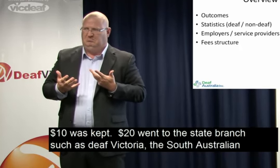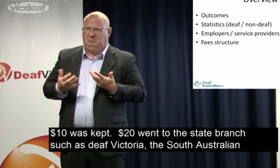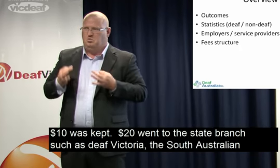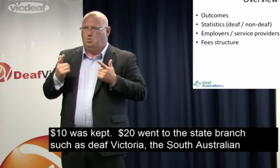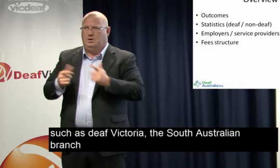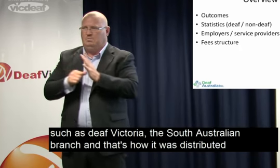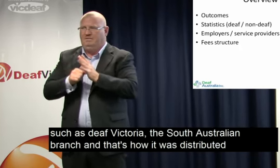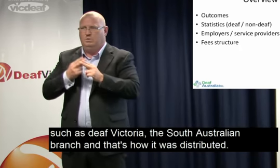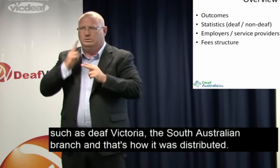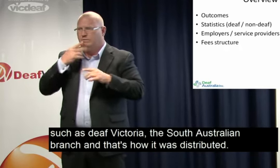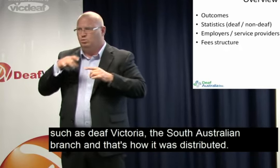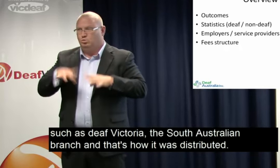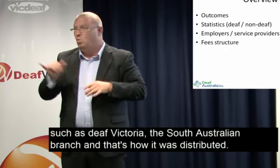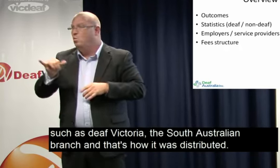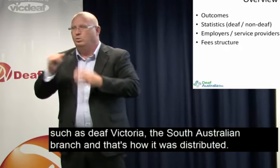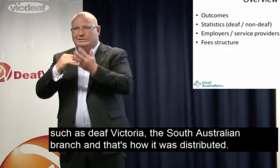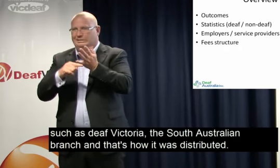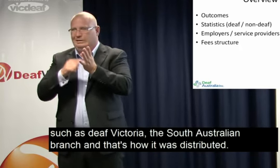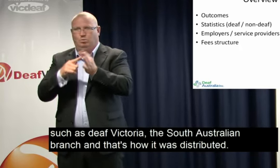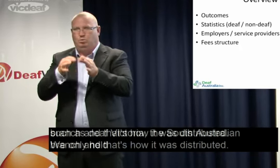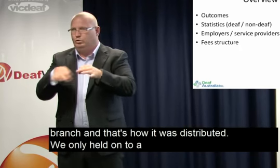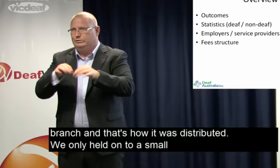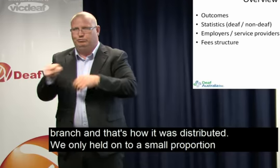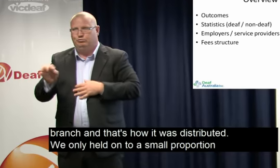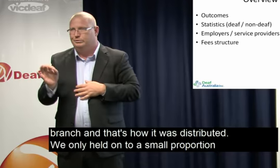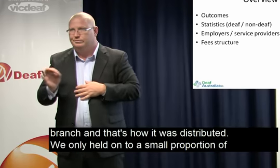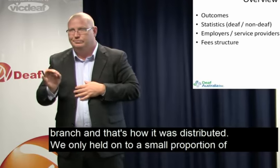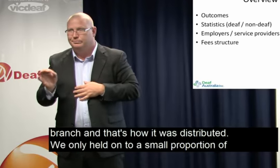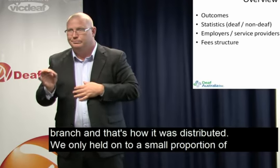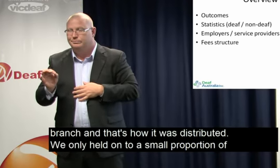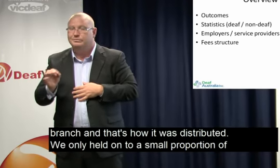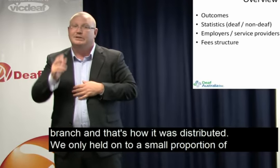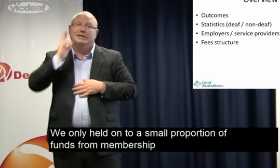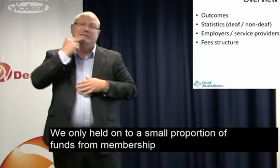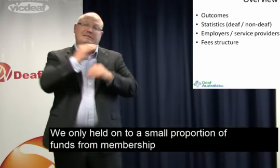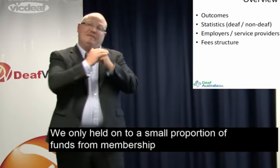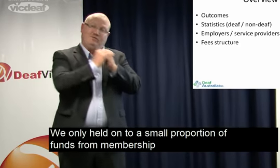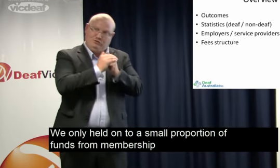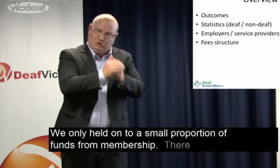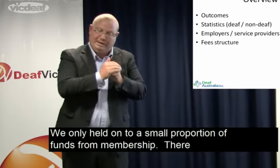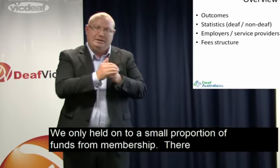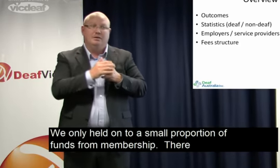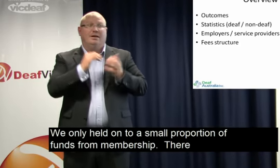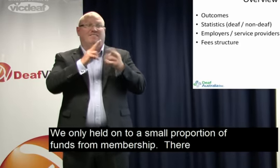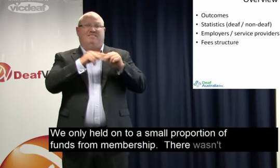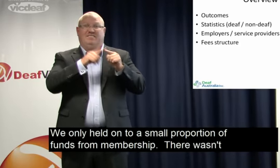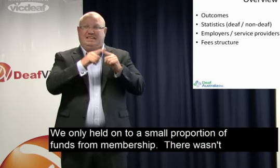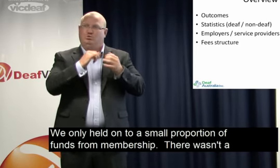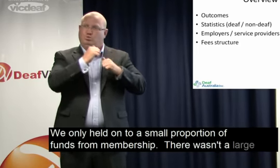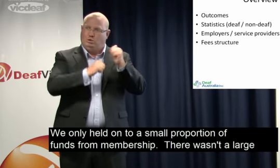membership. As a percentage, it wasn't a lot of money for us as a national organisation or the state branch. With the deaf-friendly